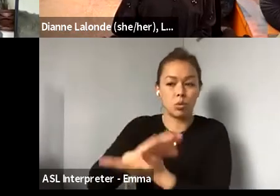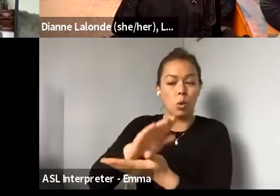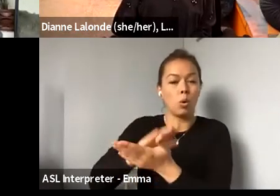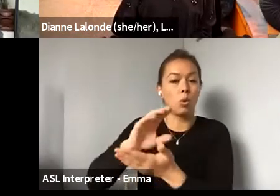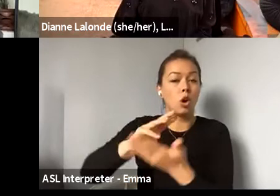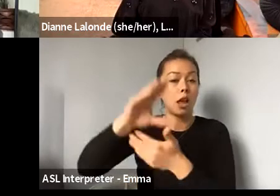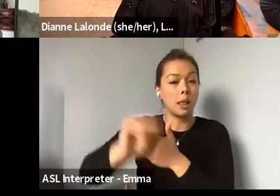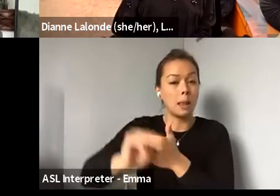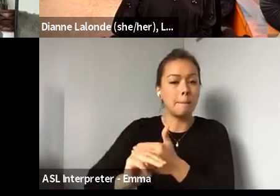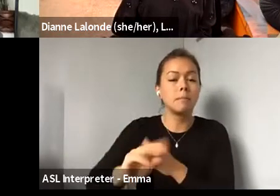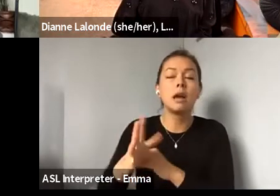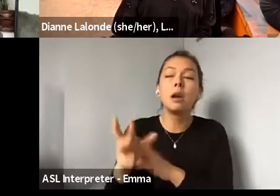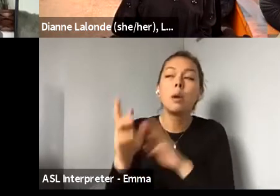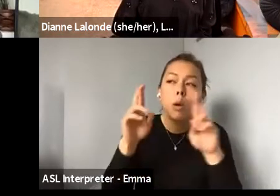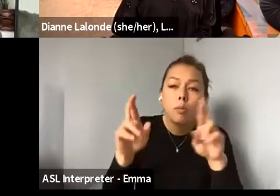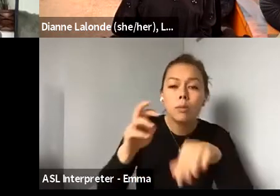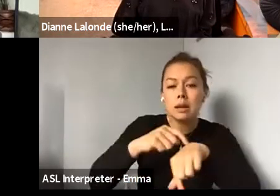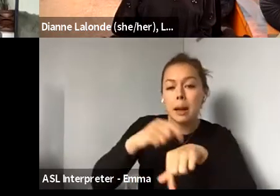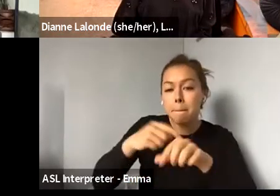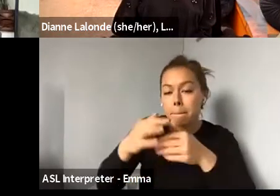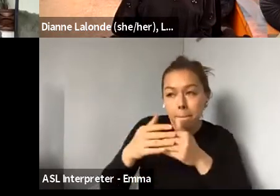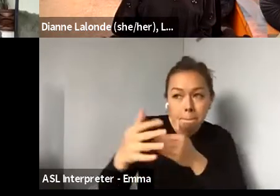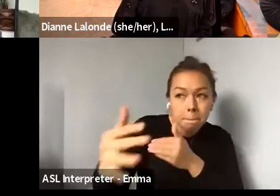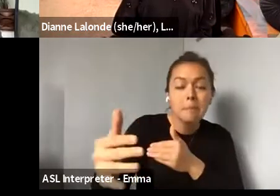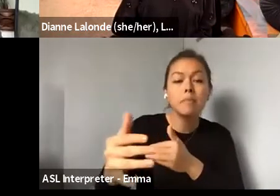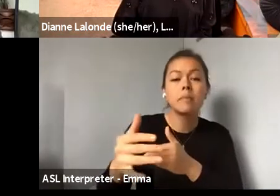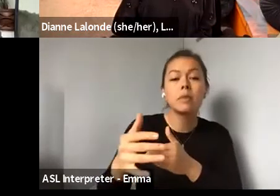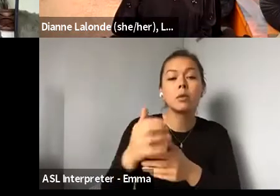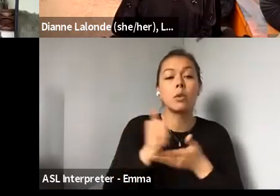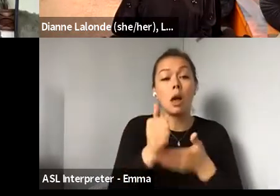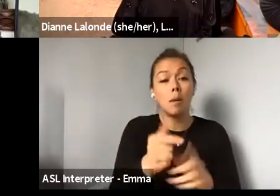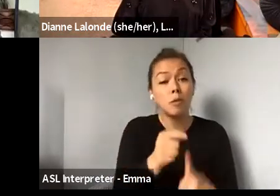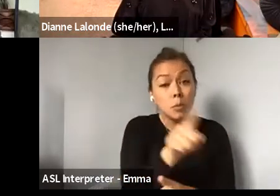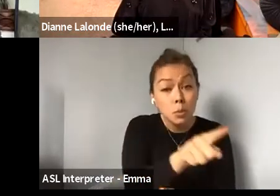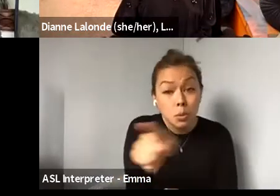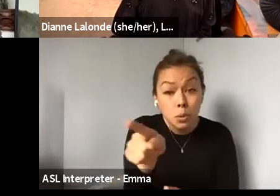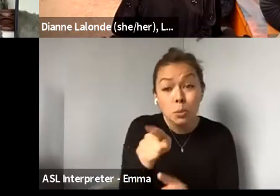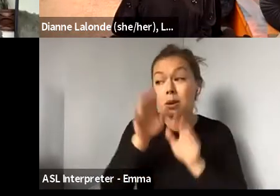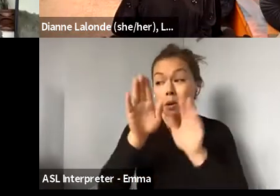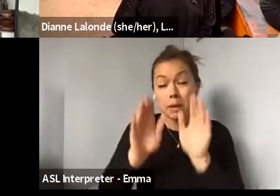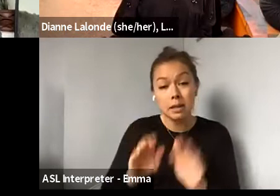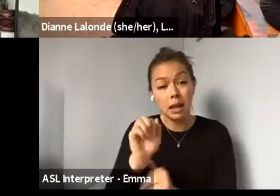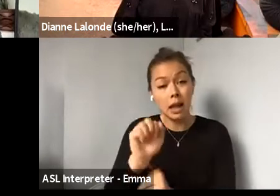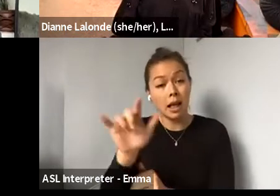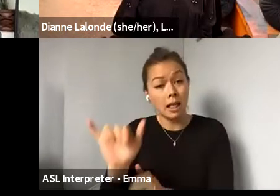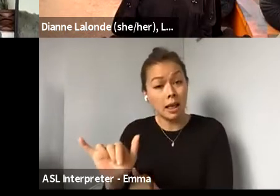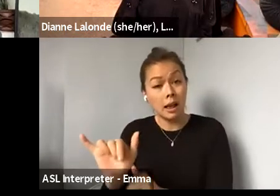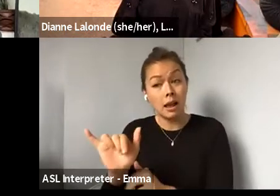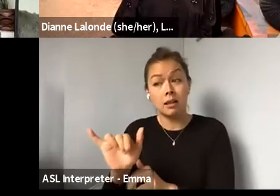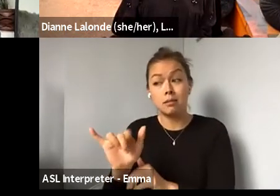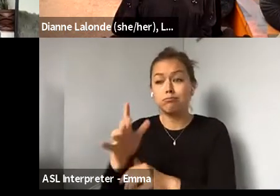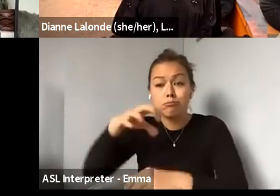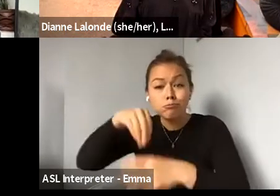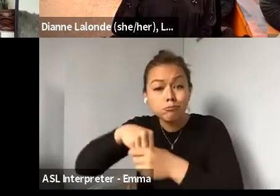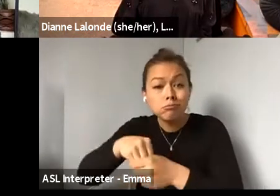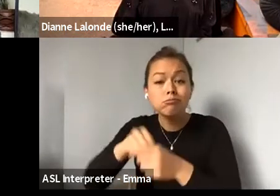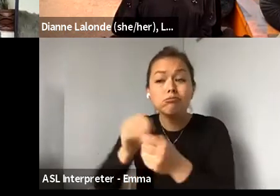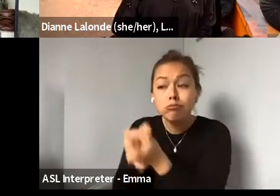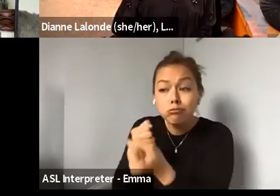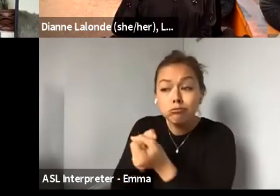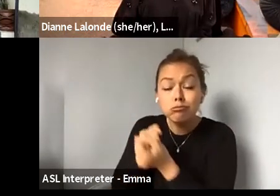like you and all the allies, that sessions like this will no longer be needed. We can only hope.